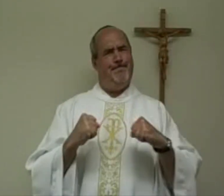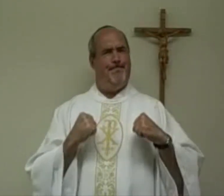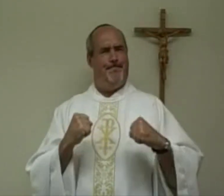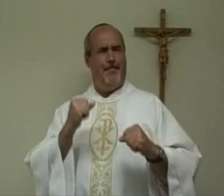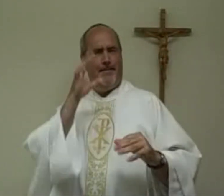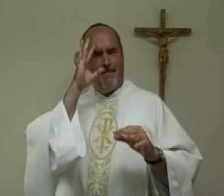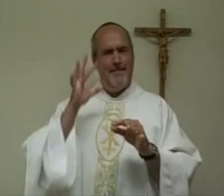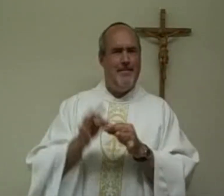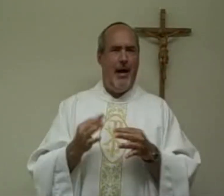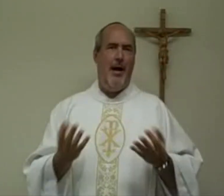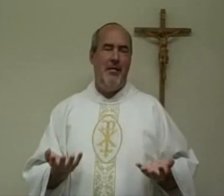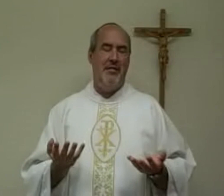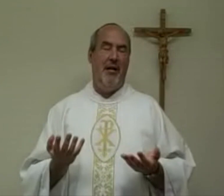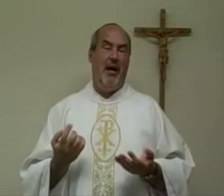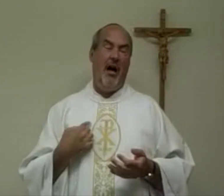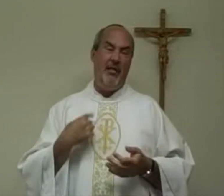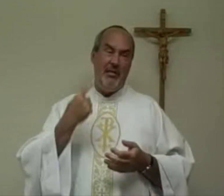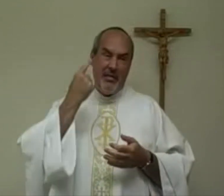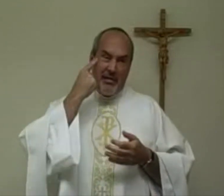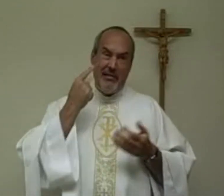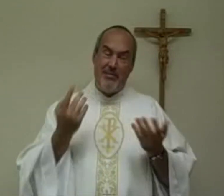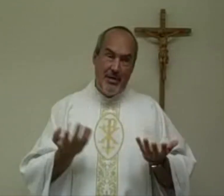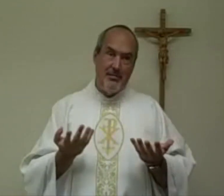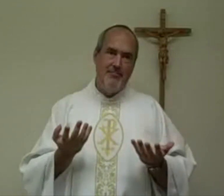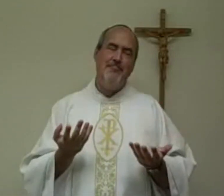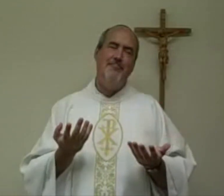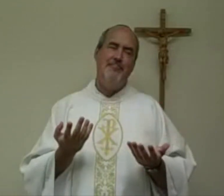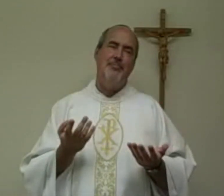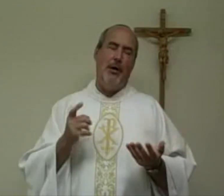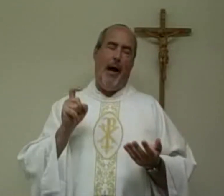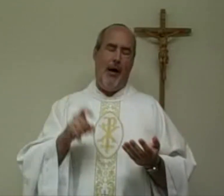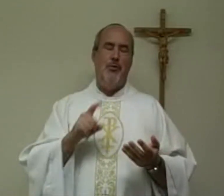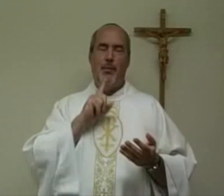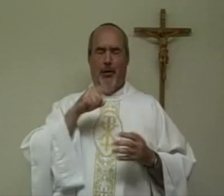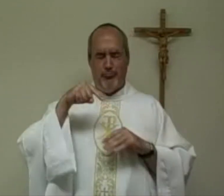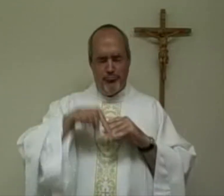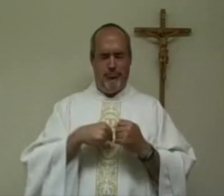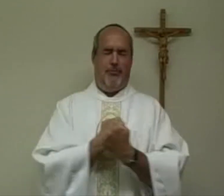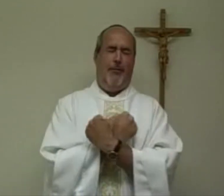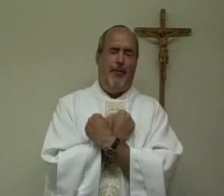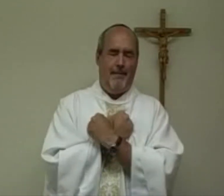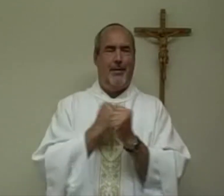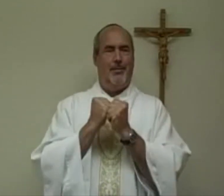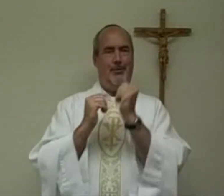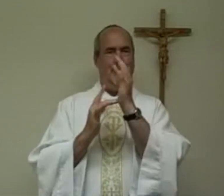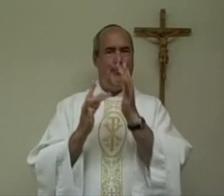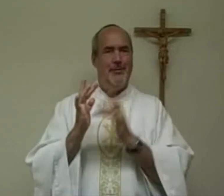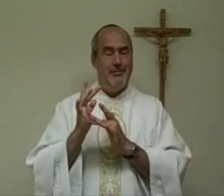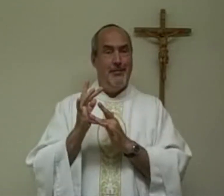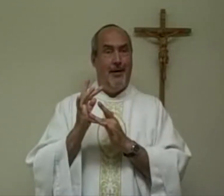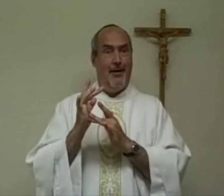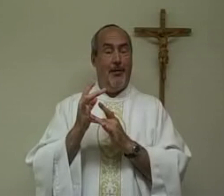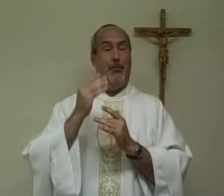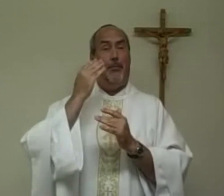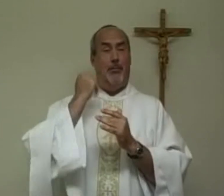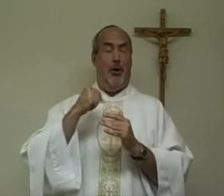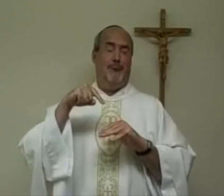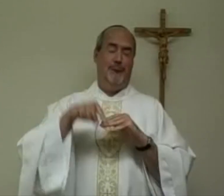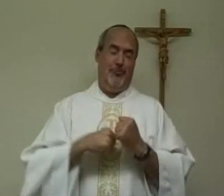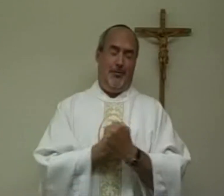So what's the best way for us to follow our faith and to keep it strong? And that is to love Jesus